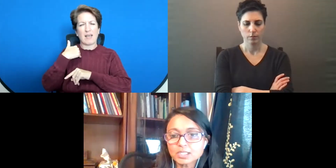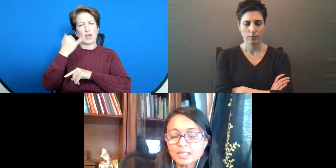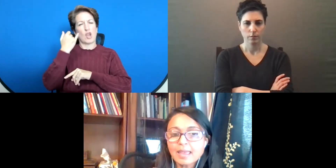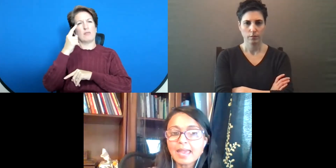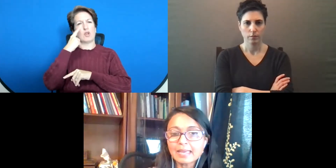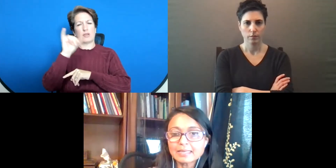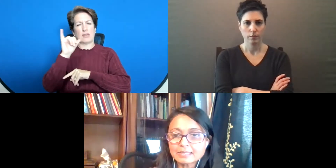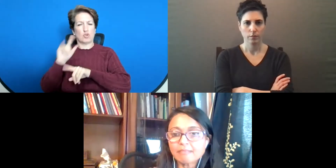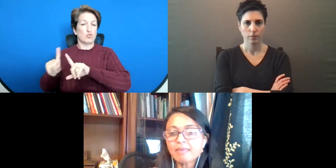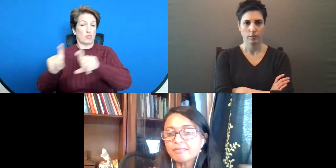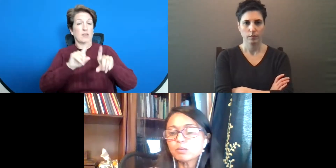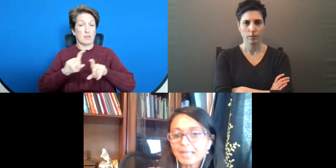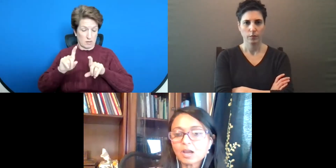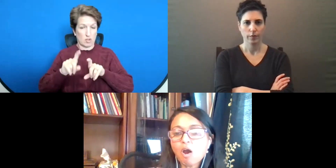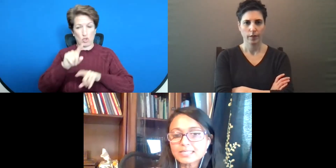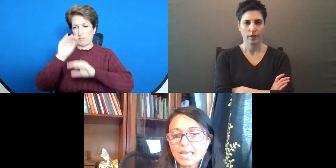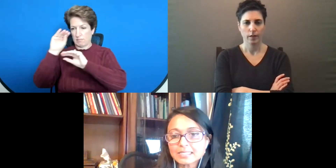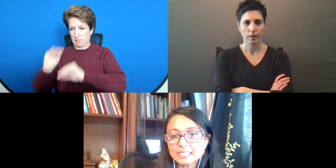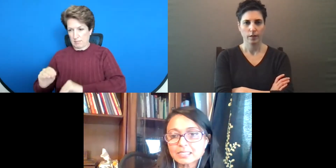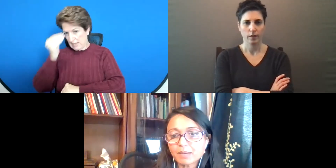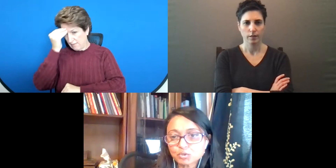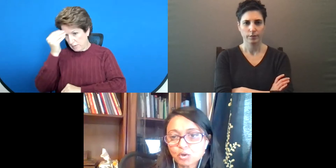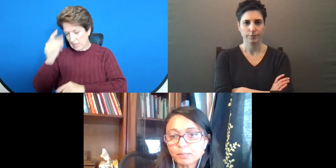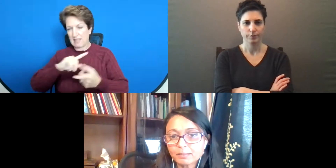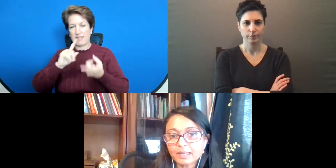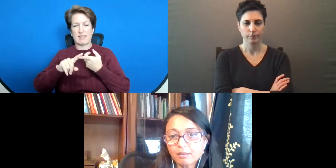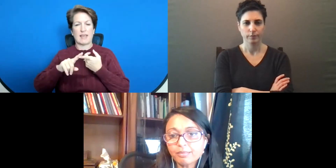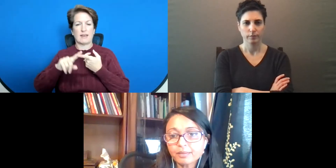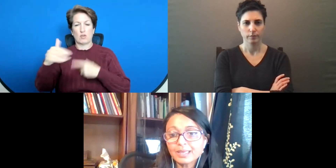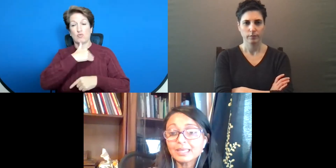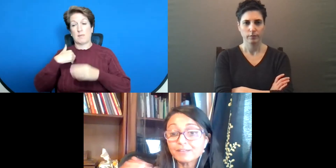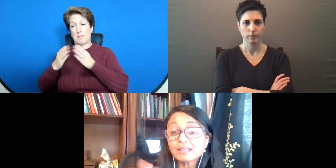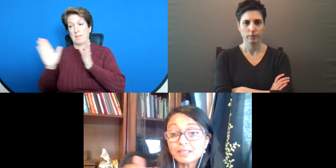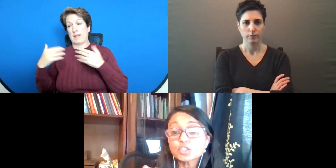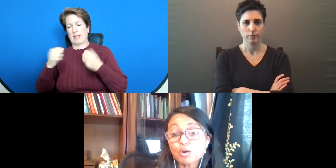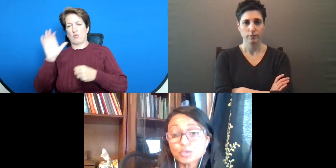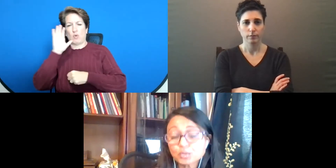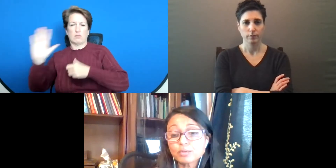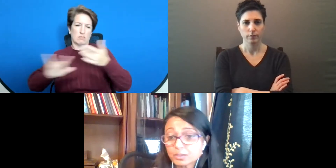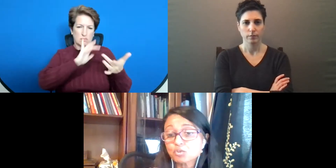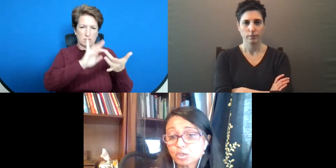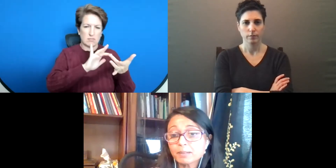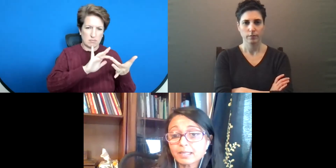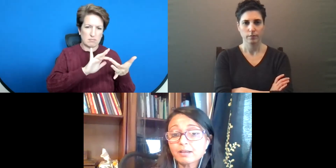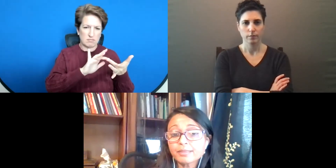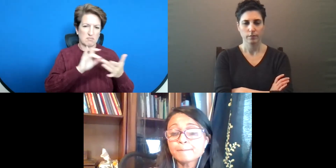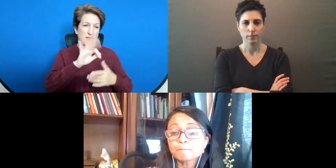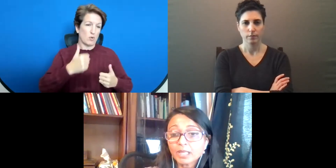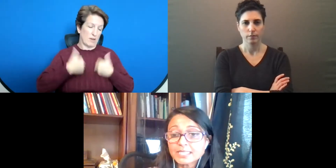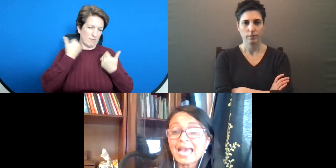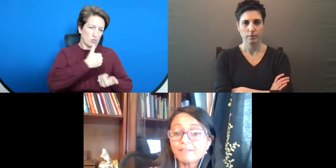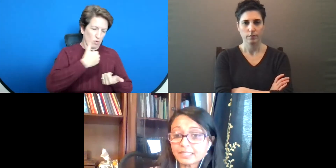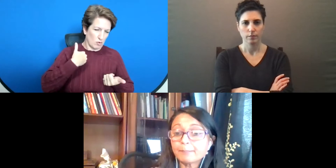the information, and then they will get contacted by Toronto Public Health. If they live in Toronto, it's Toronto Public